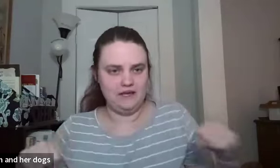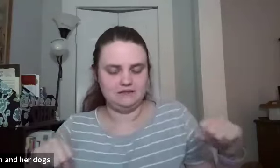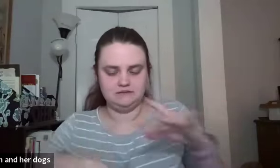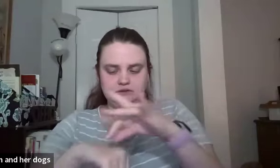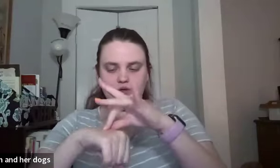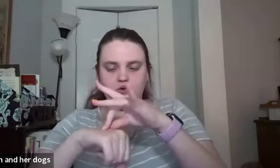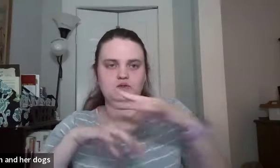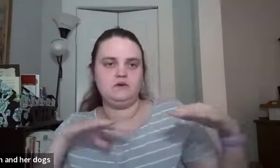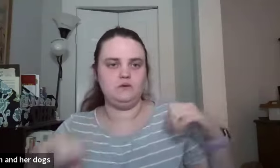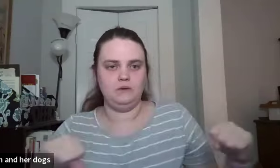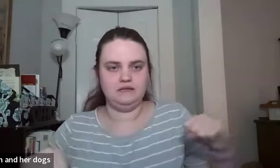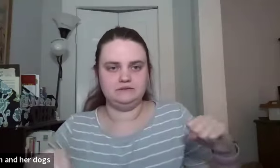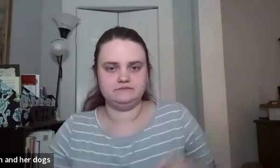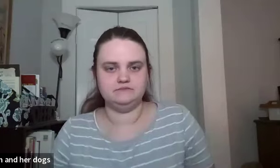Earthquake, earthquake.